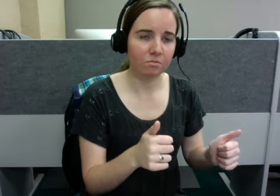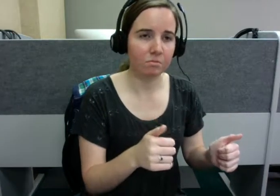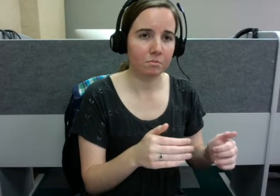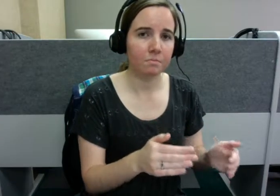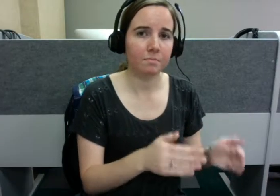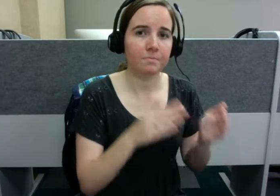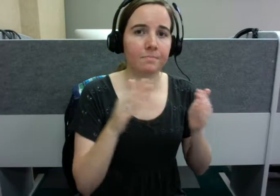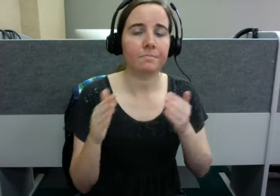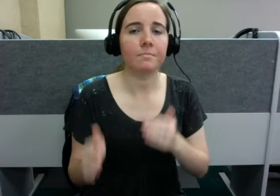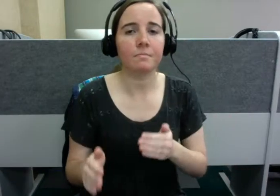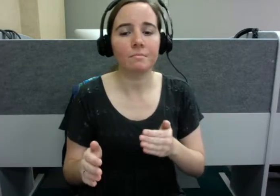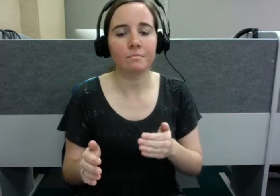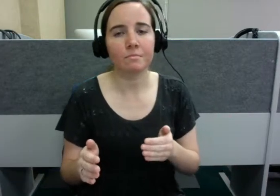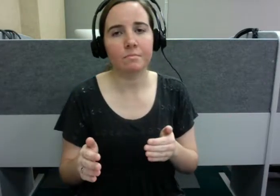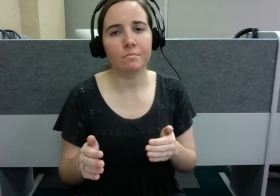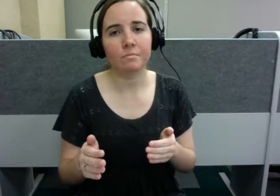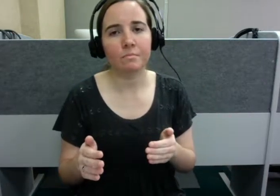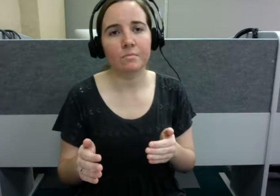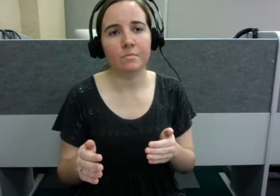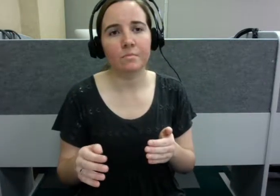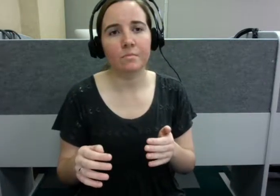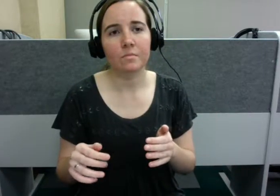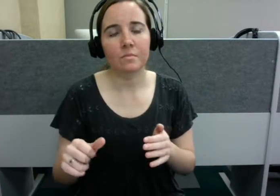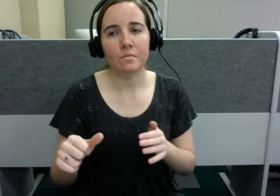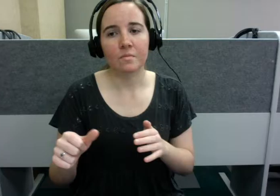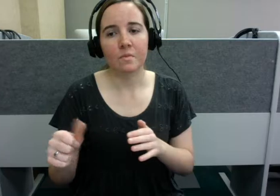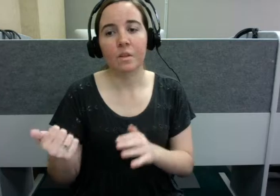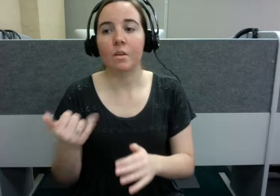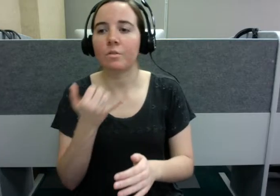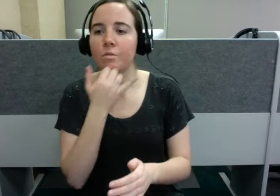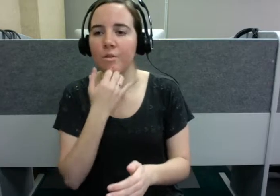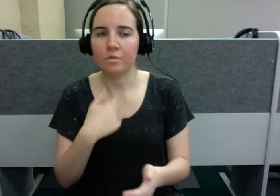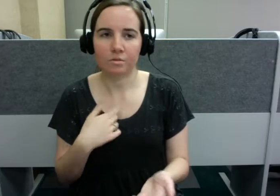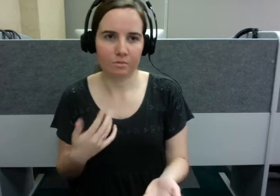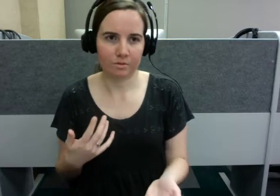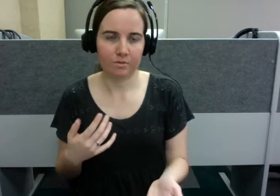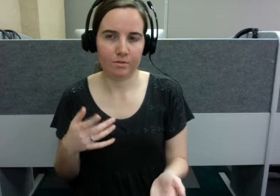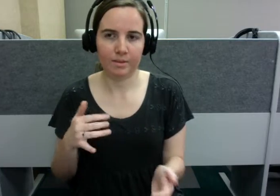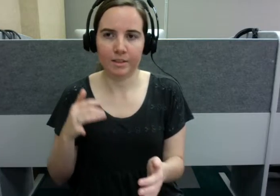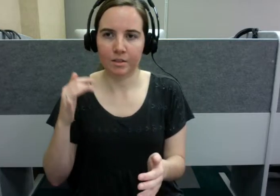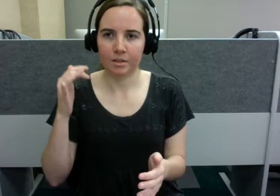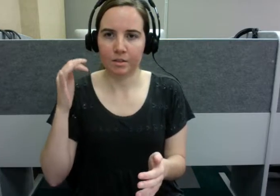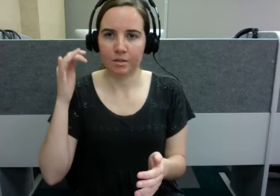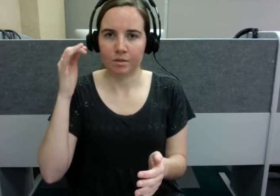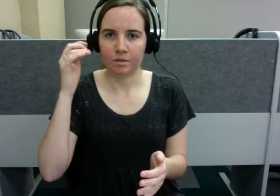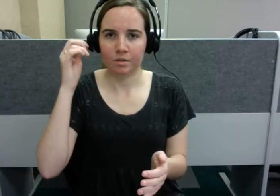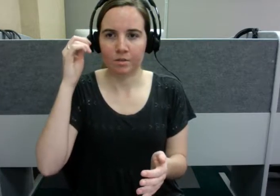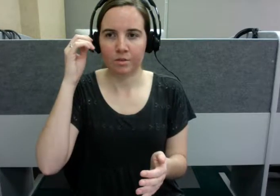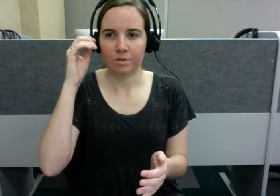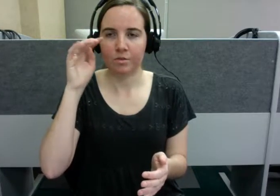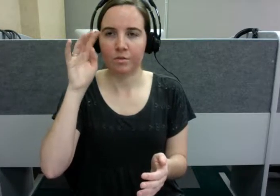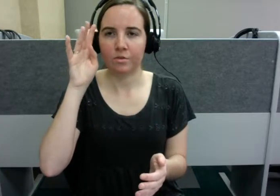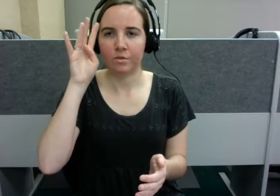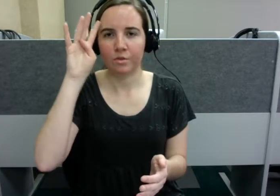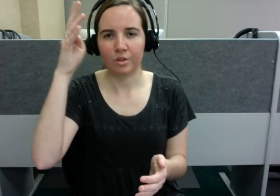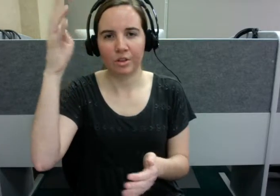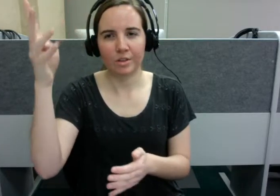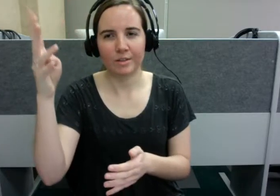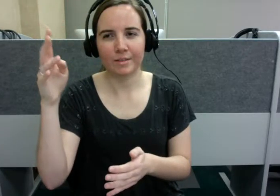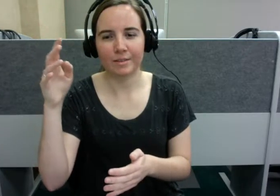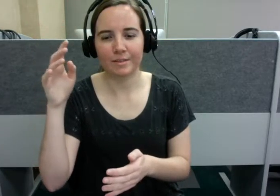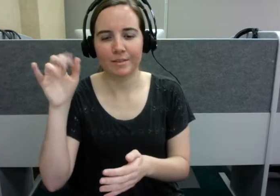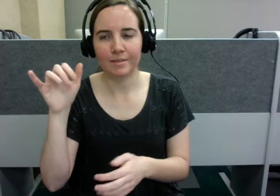do, but I also start to talk about some of the other things I got wrong, some of the other notions of work that I have just been assuming